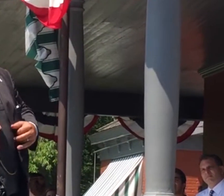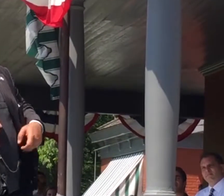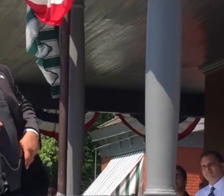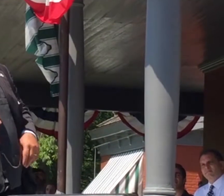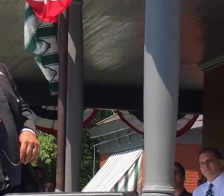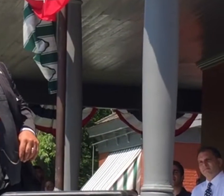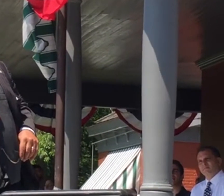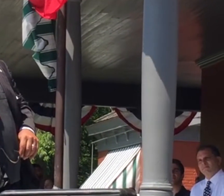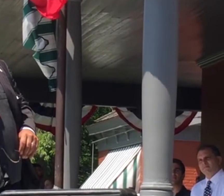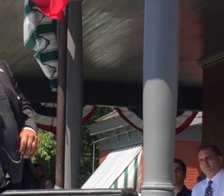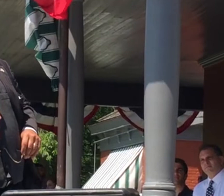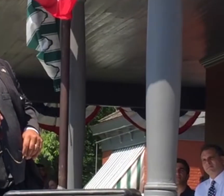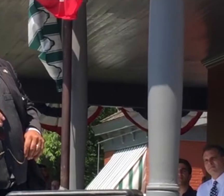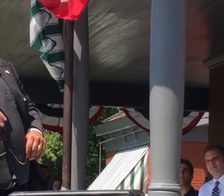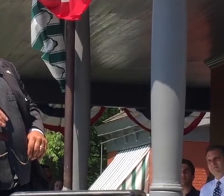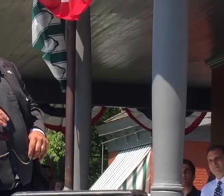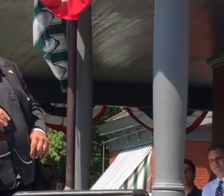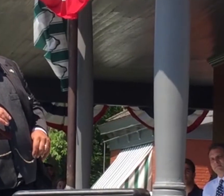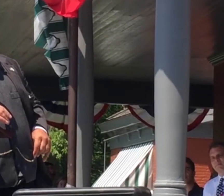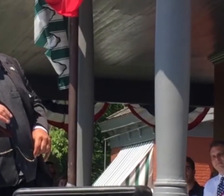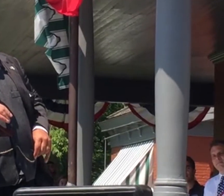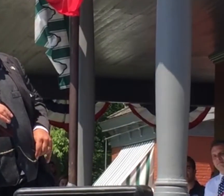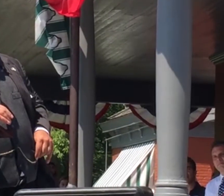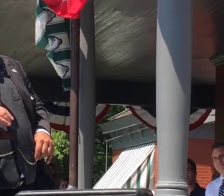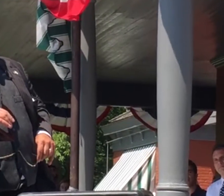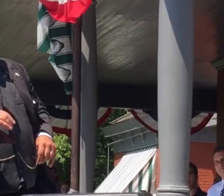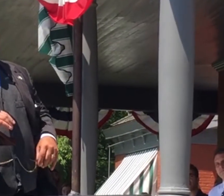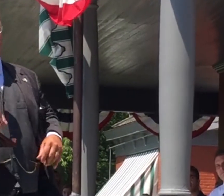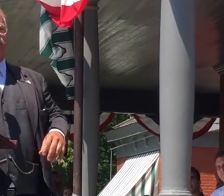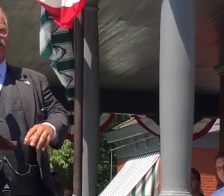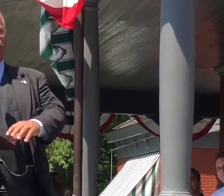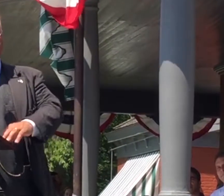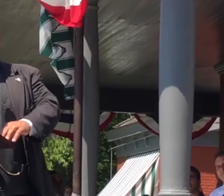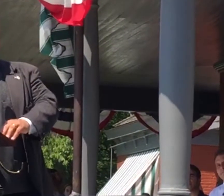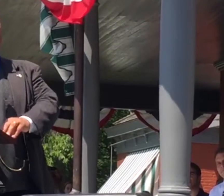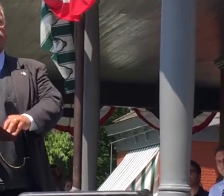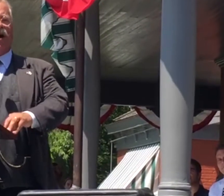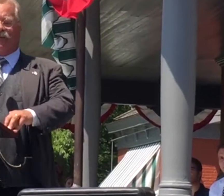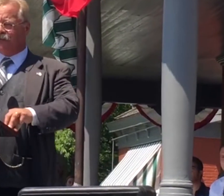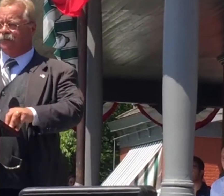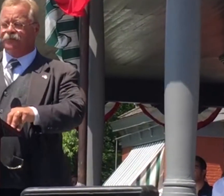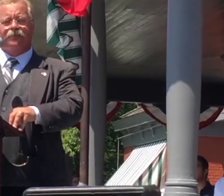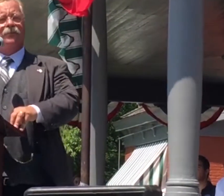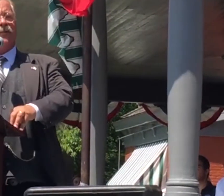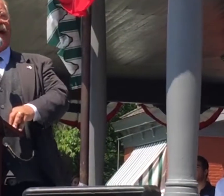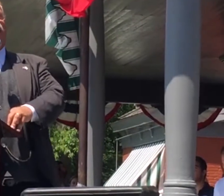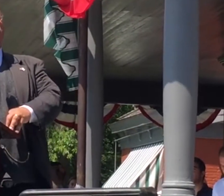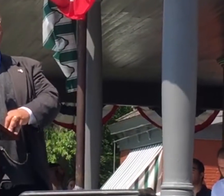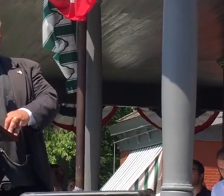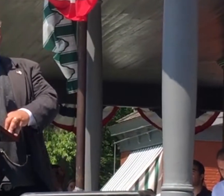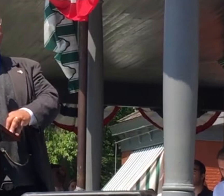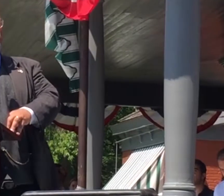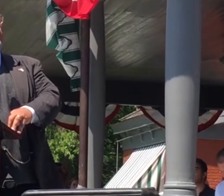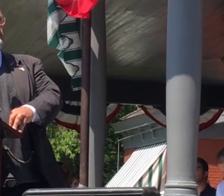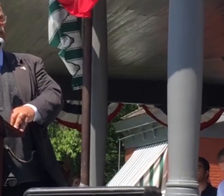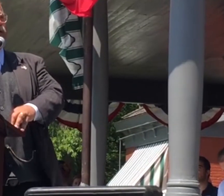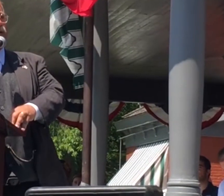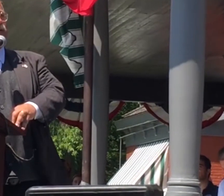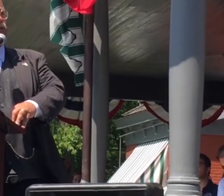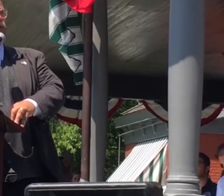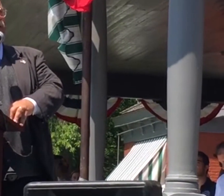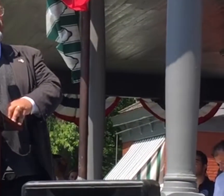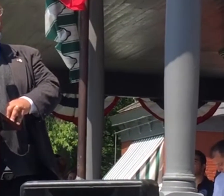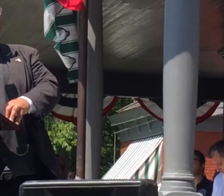came. They apologized. They meant to frighten us for fun, not to harm anyone. I looked into the issue and I discovered that officer was